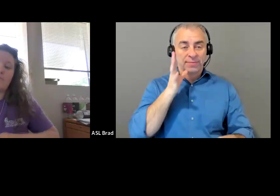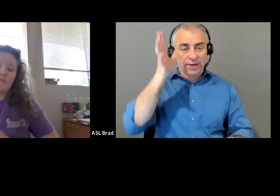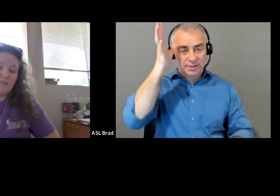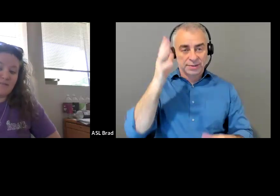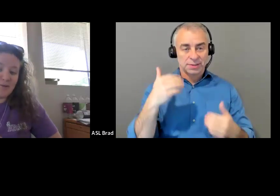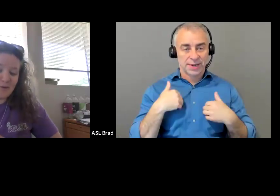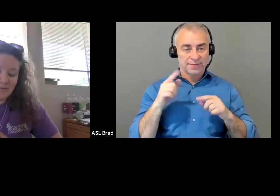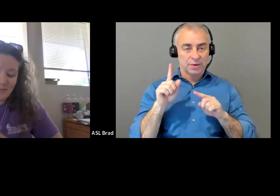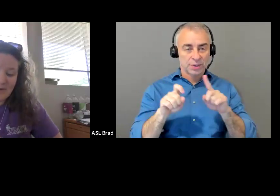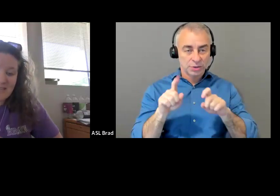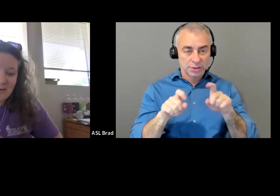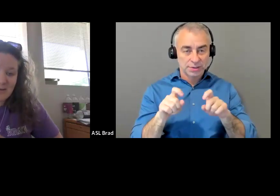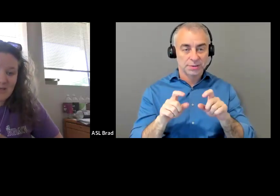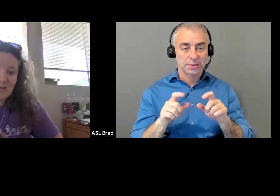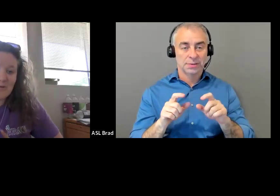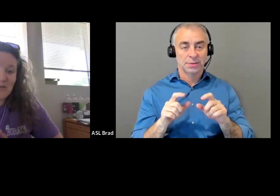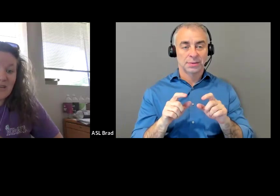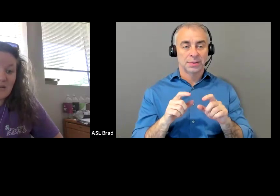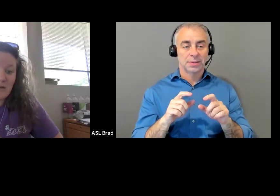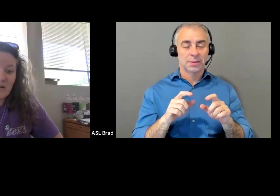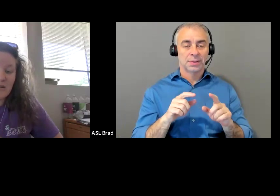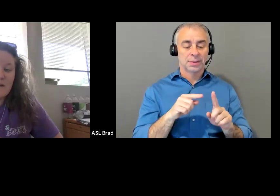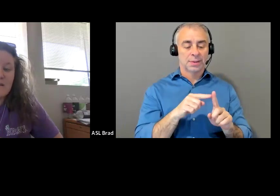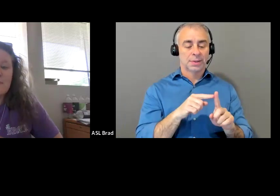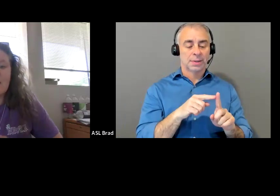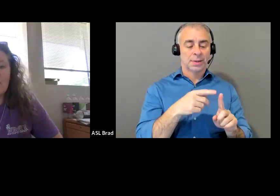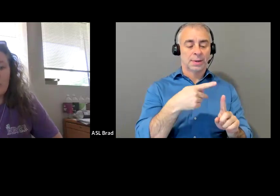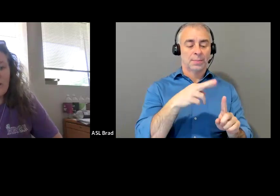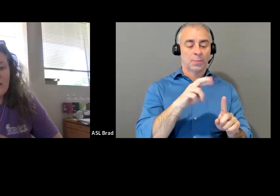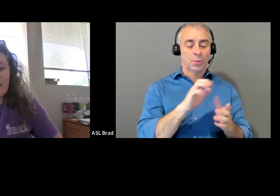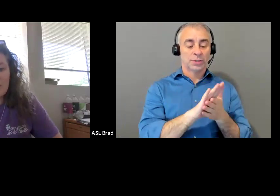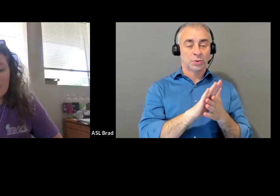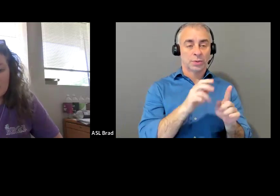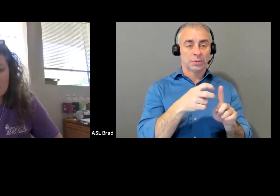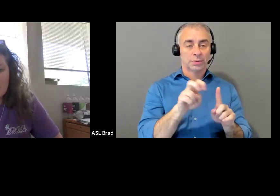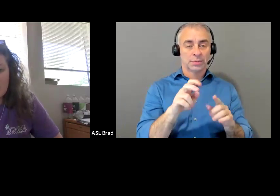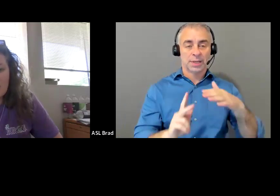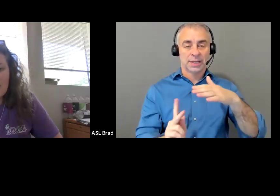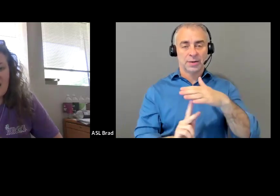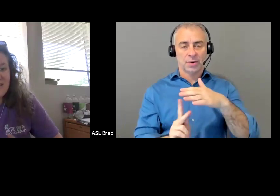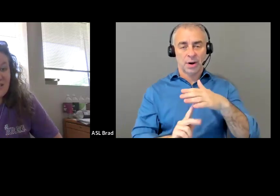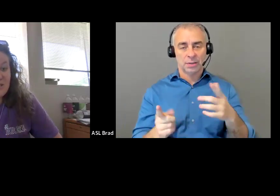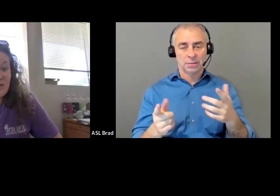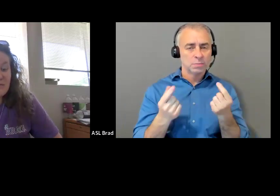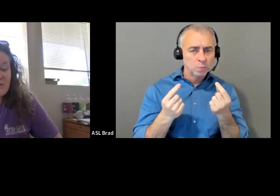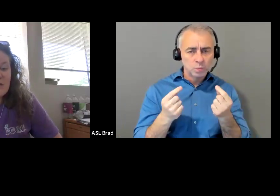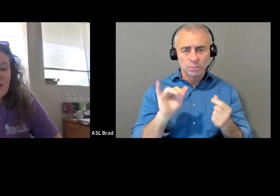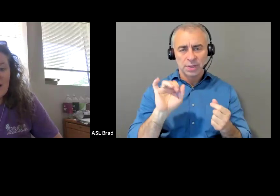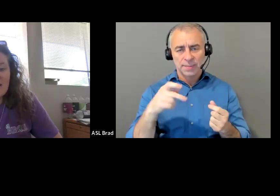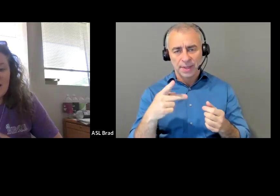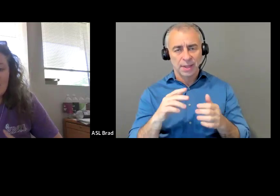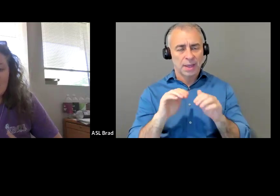from going from preschool to kindergarten about what an IEP looks like and how does that